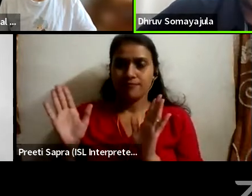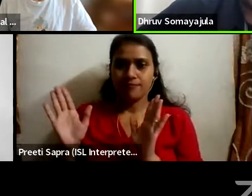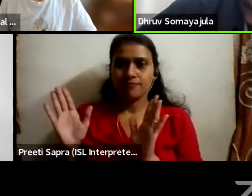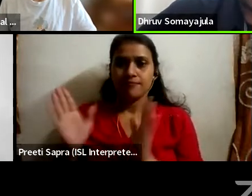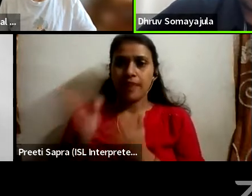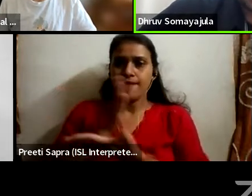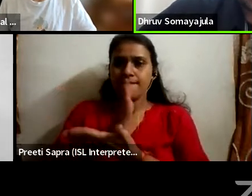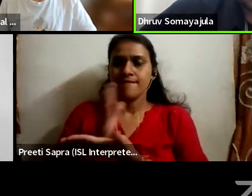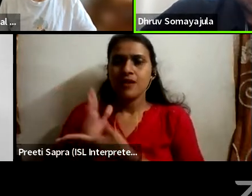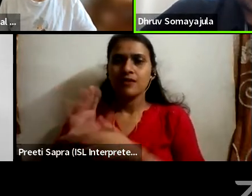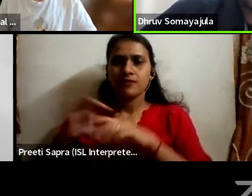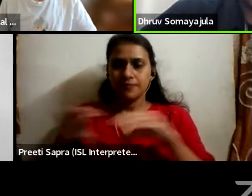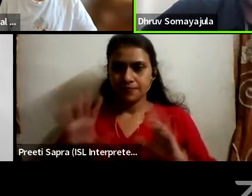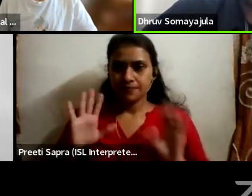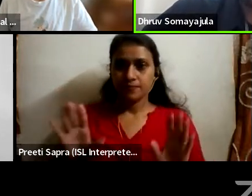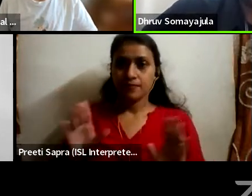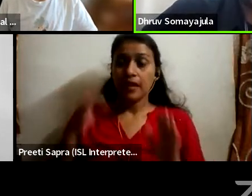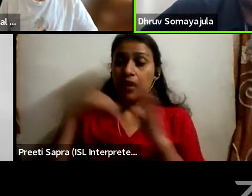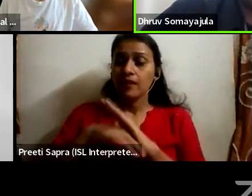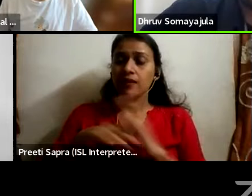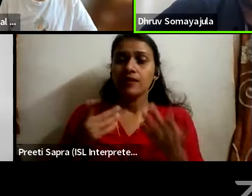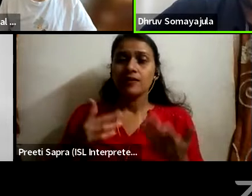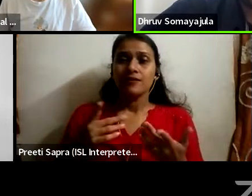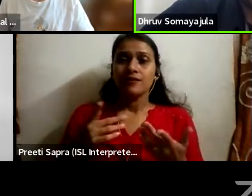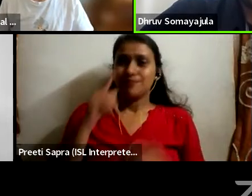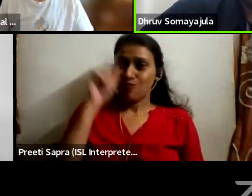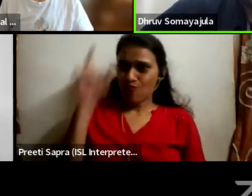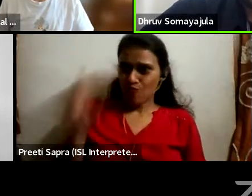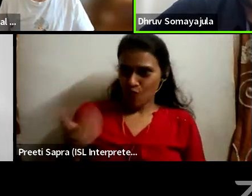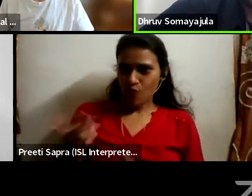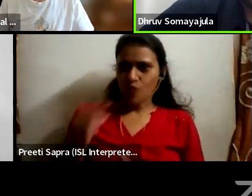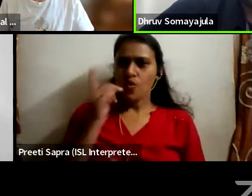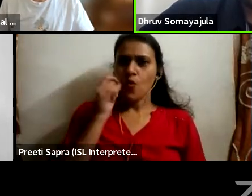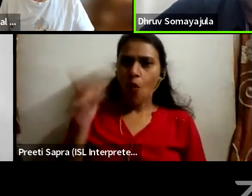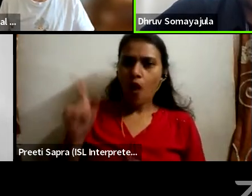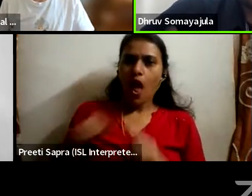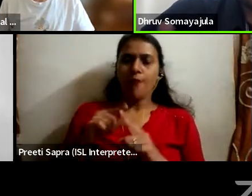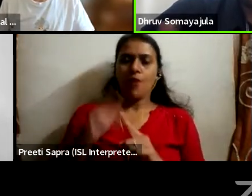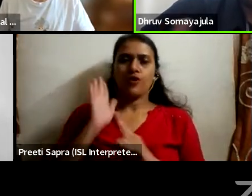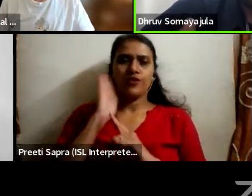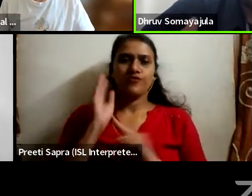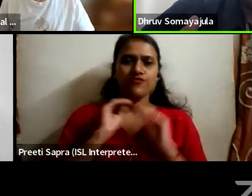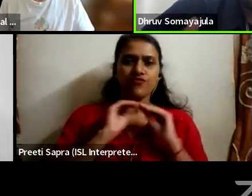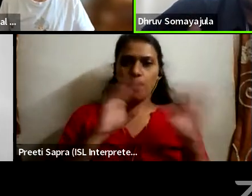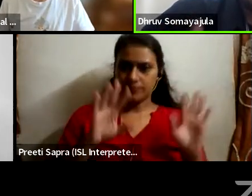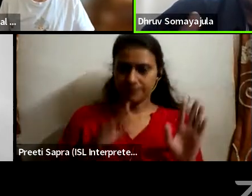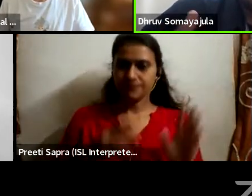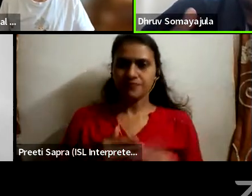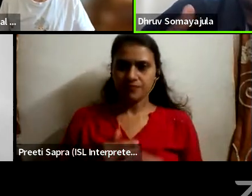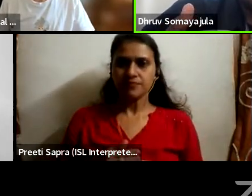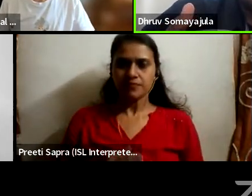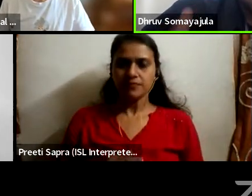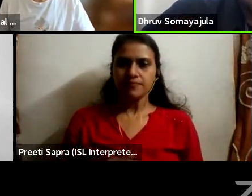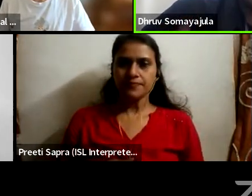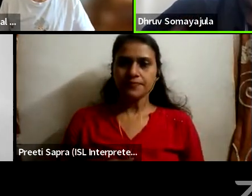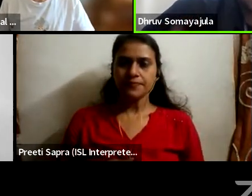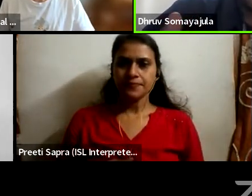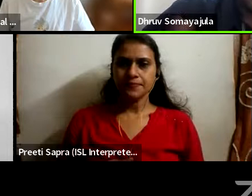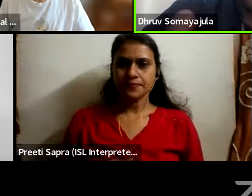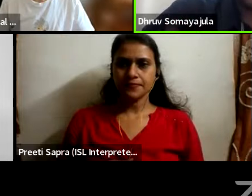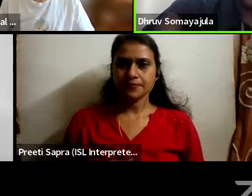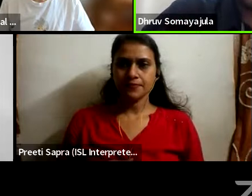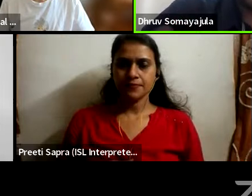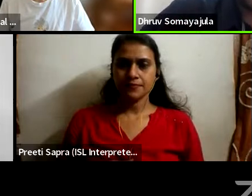data, especially the sexual orientation of somebody. So yes, like, it